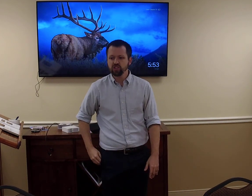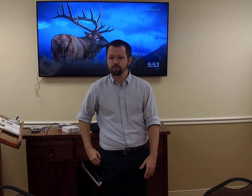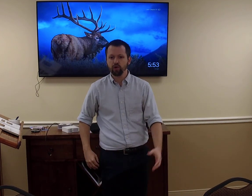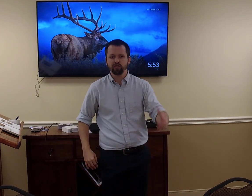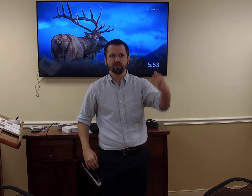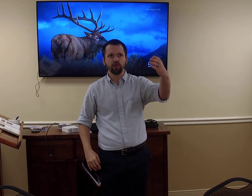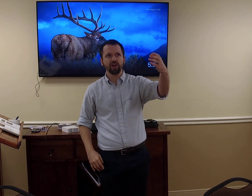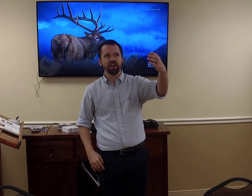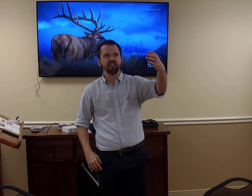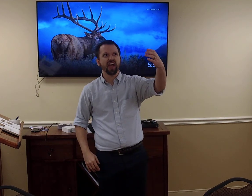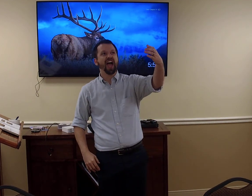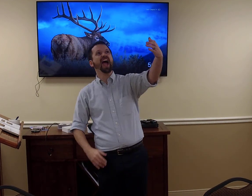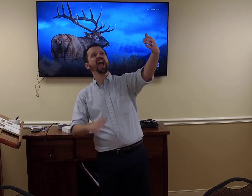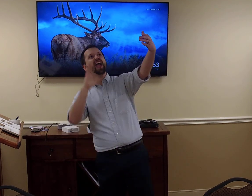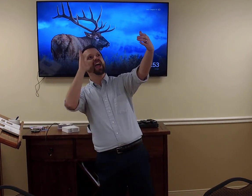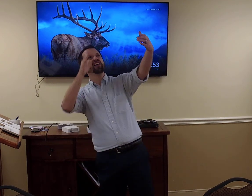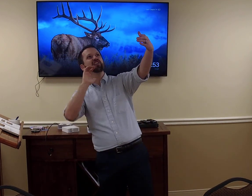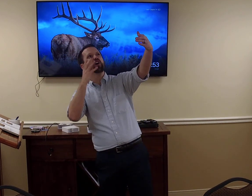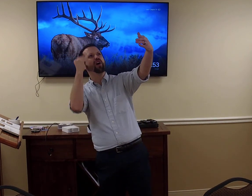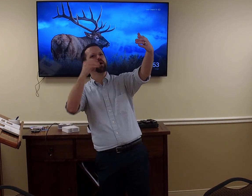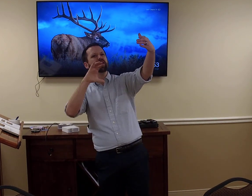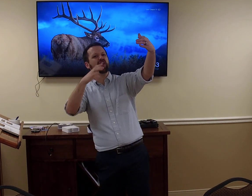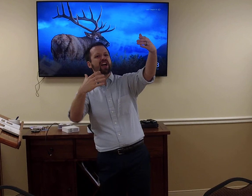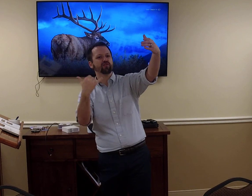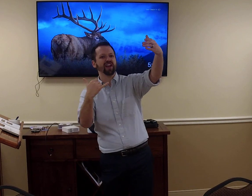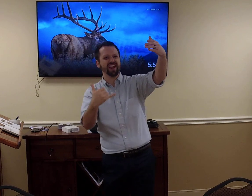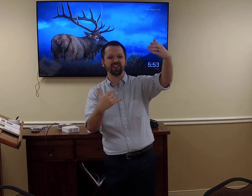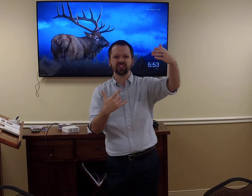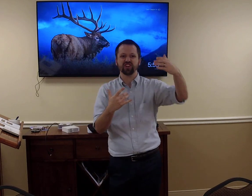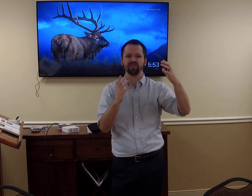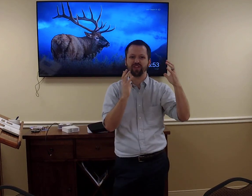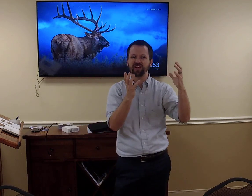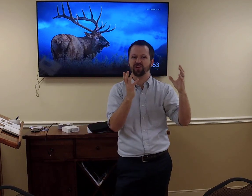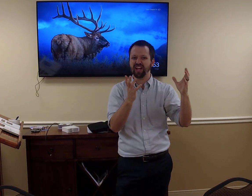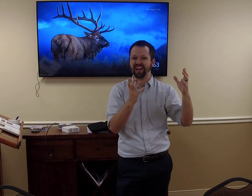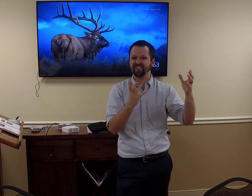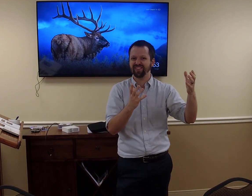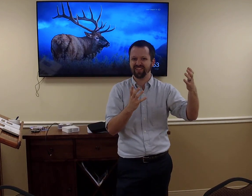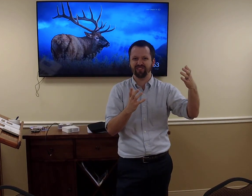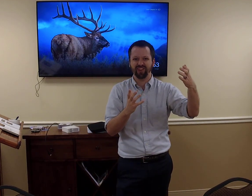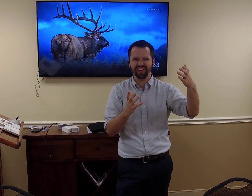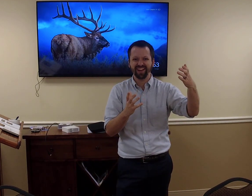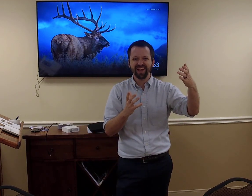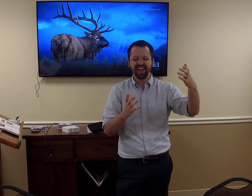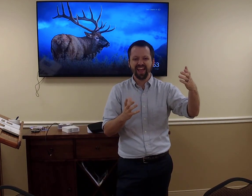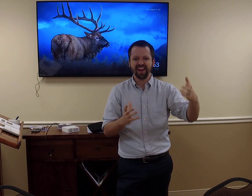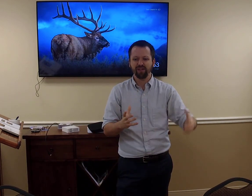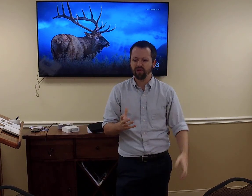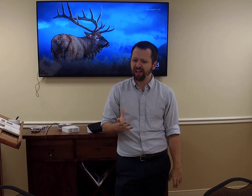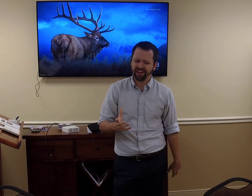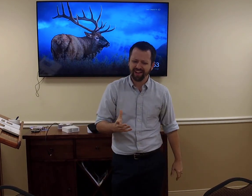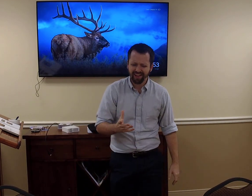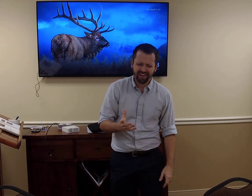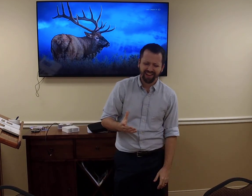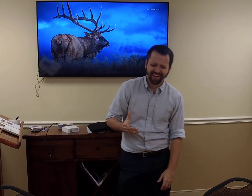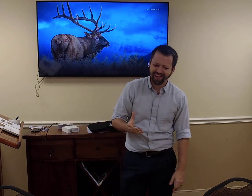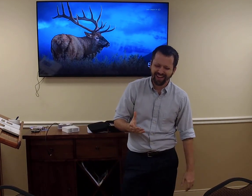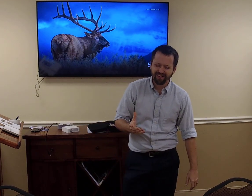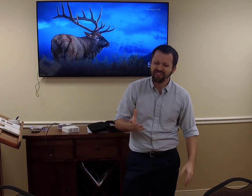just pulls his phone out. He's like, "Hey, how's it going? I'm in class right now," and just starts video chatting with someone. And I'm like,